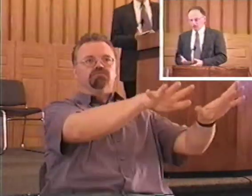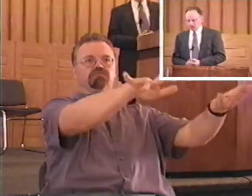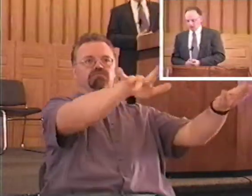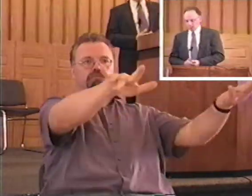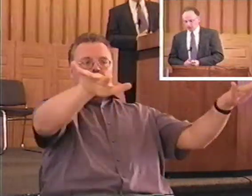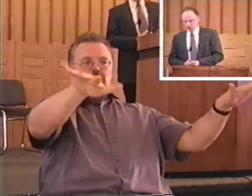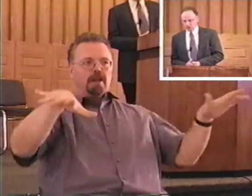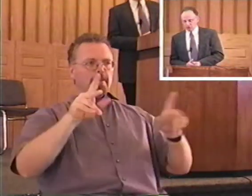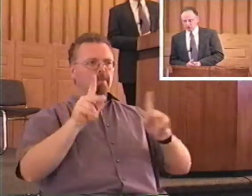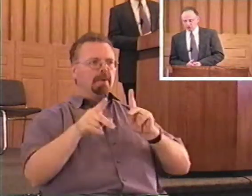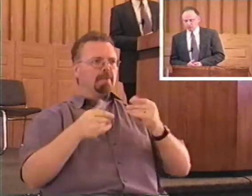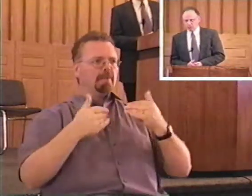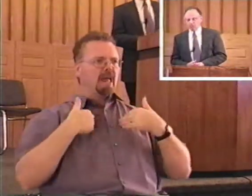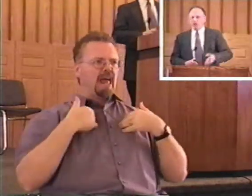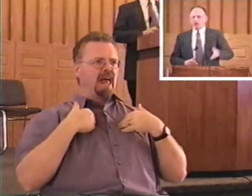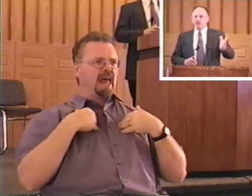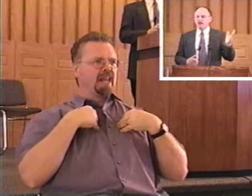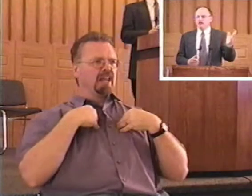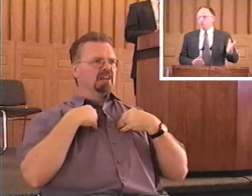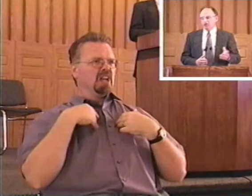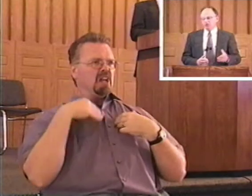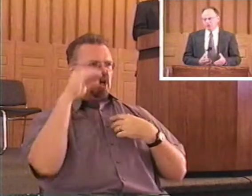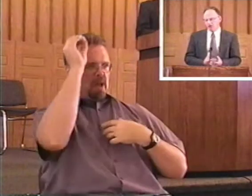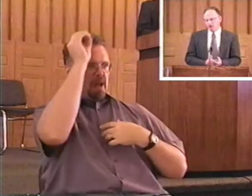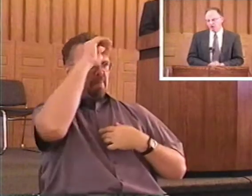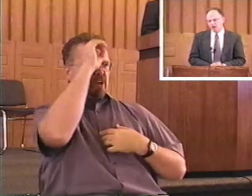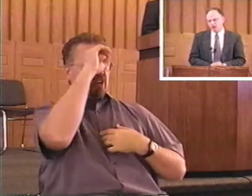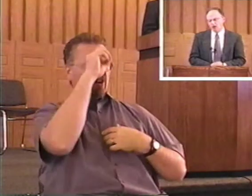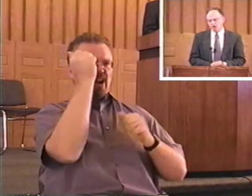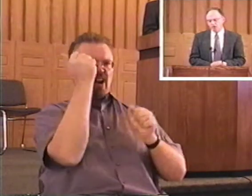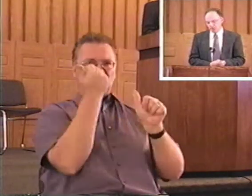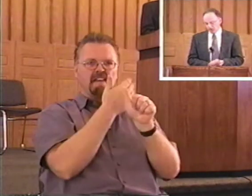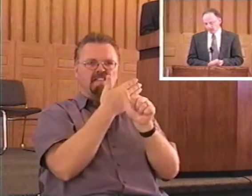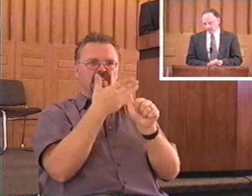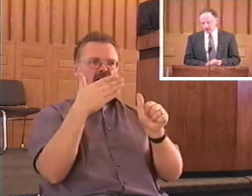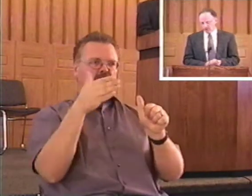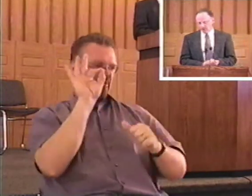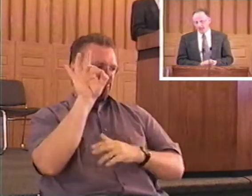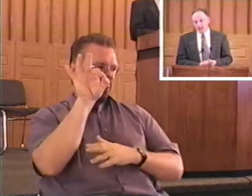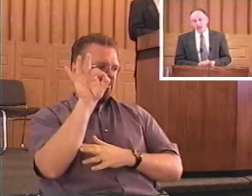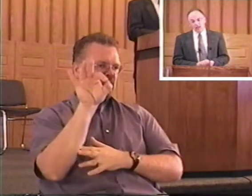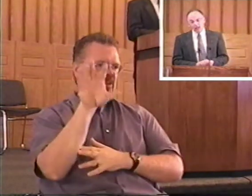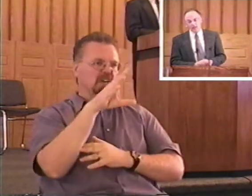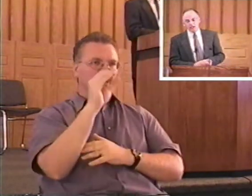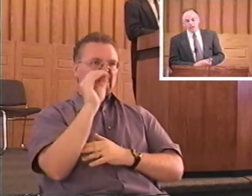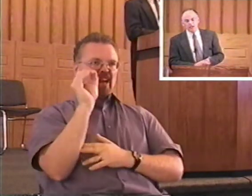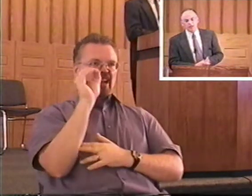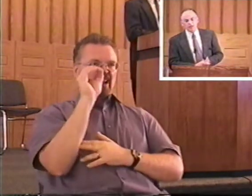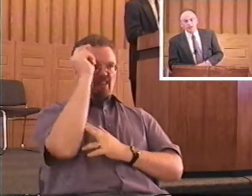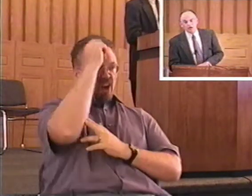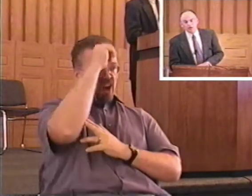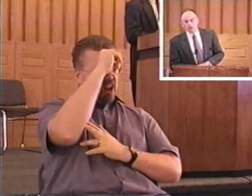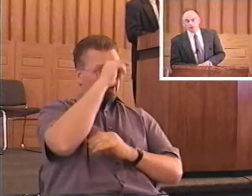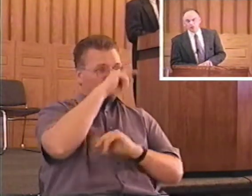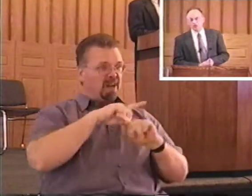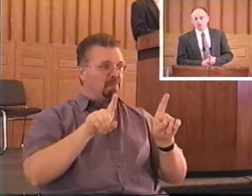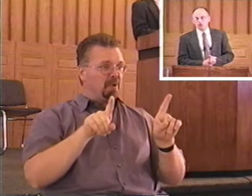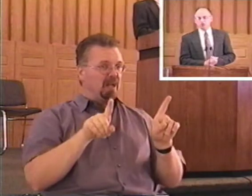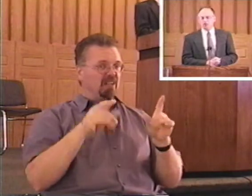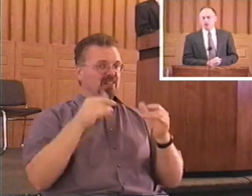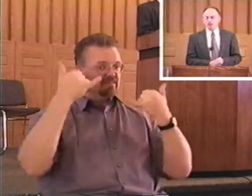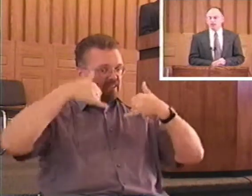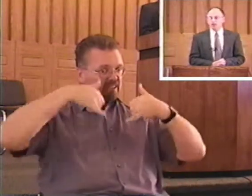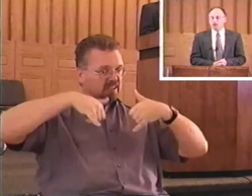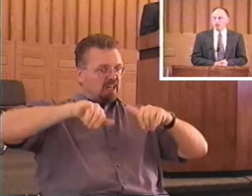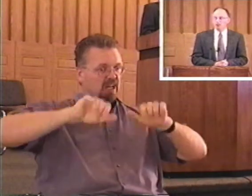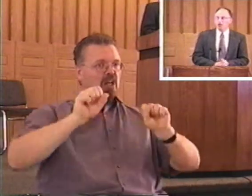an opinion on preaching. People had an opinion on theology there. And yet, I could